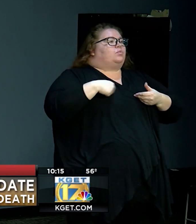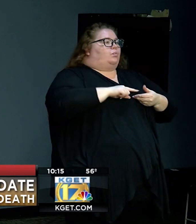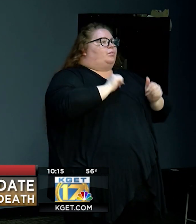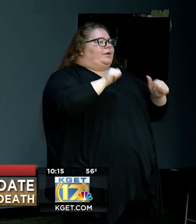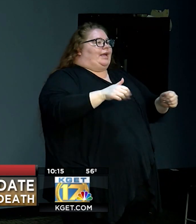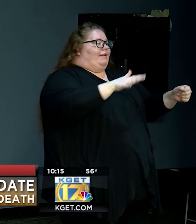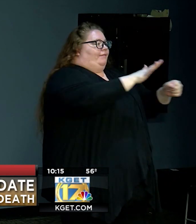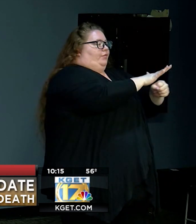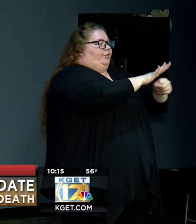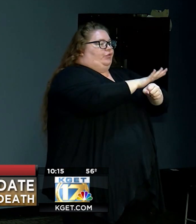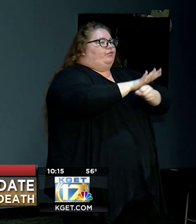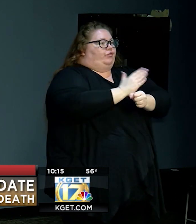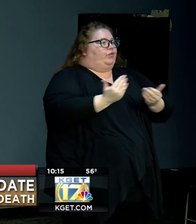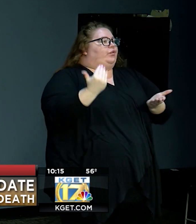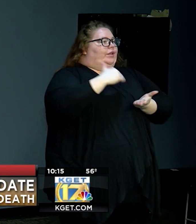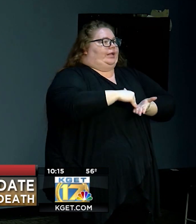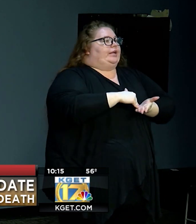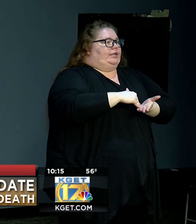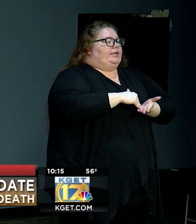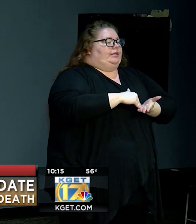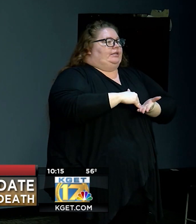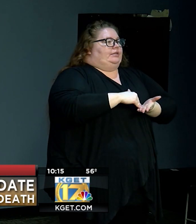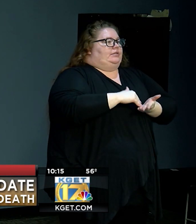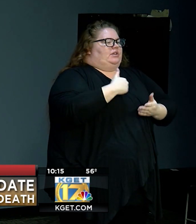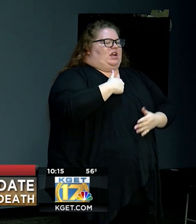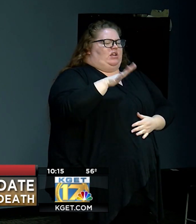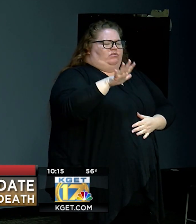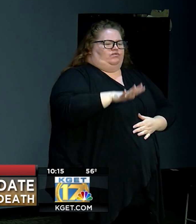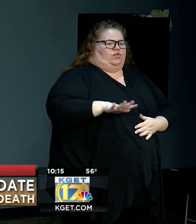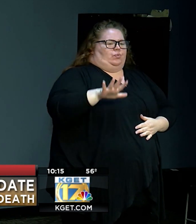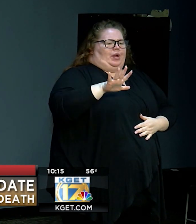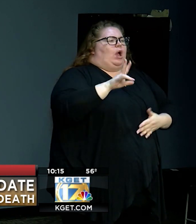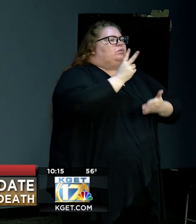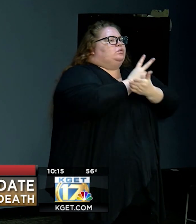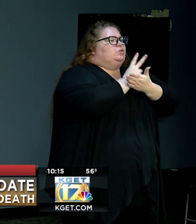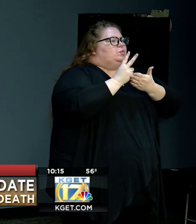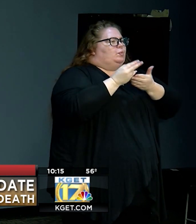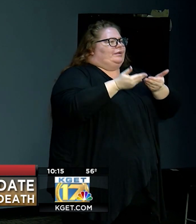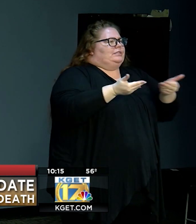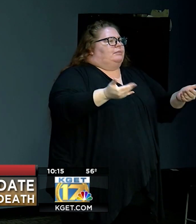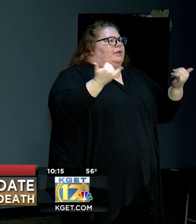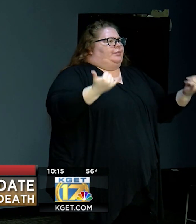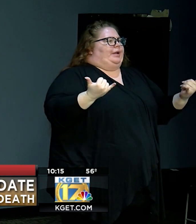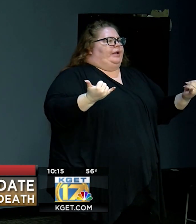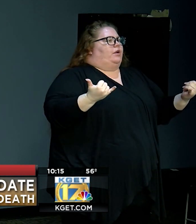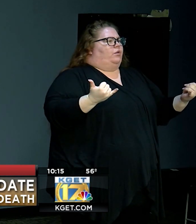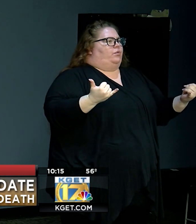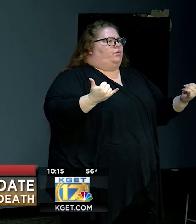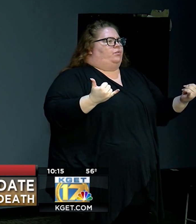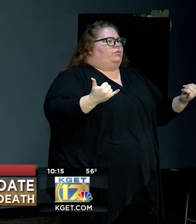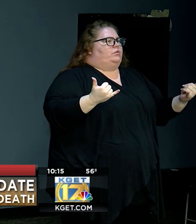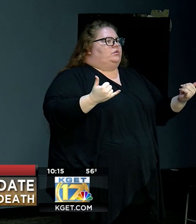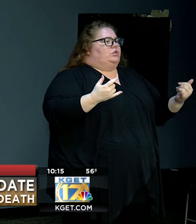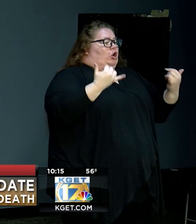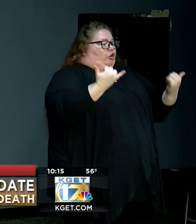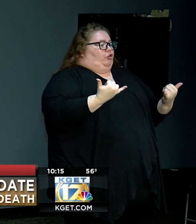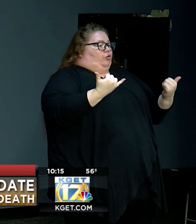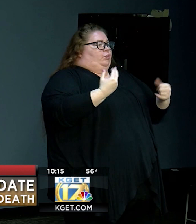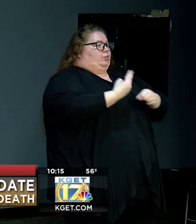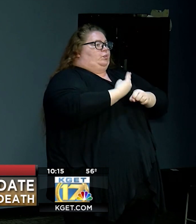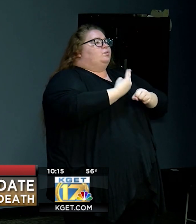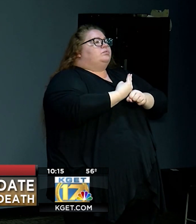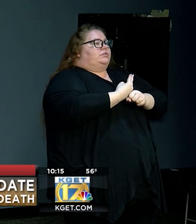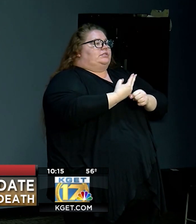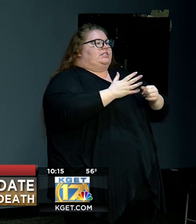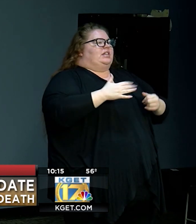out. We have approximately a 2-week supply on hand given the current use. We're optimistic